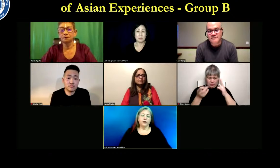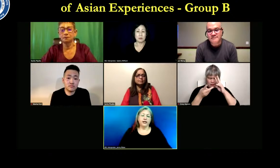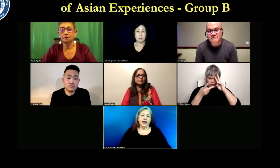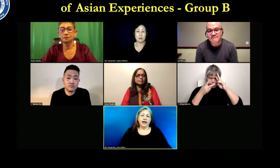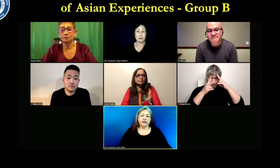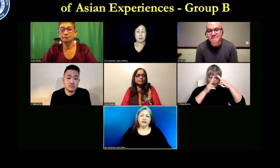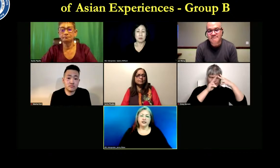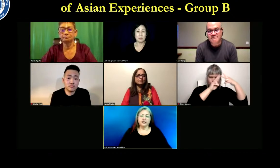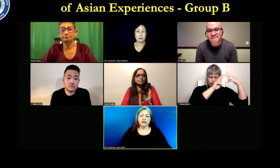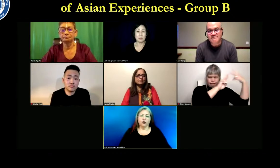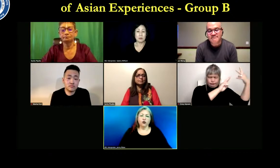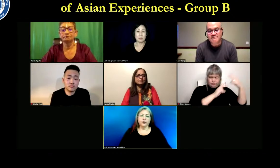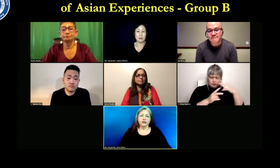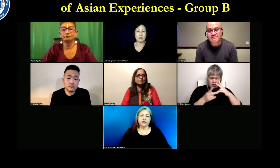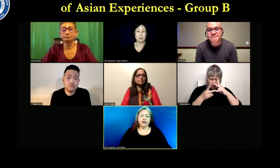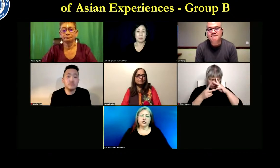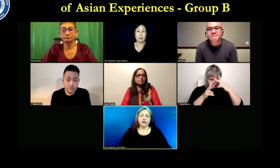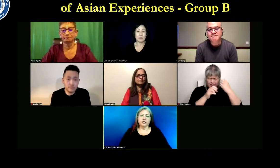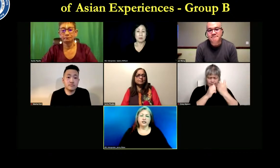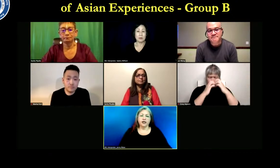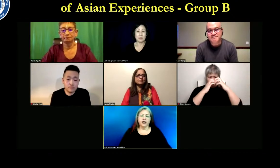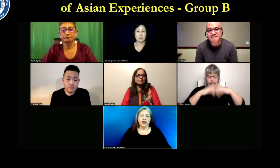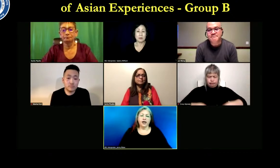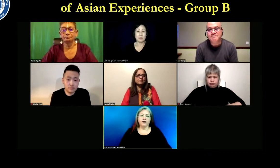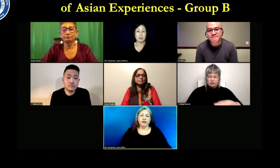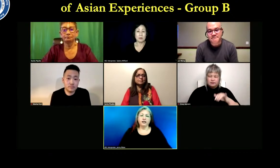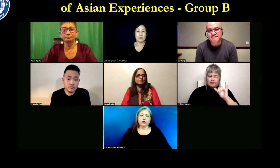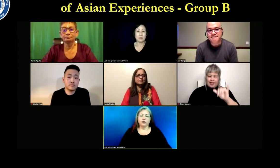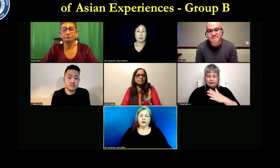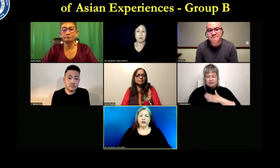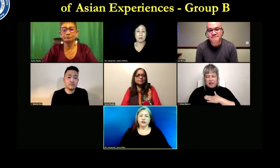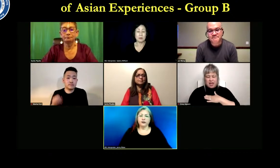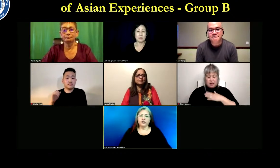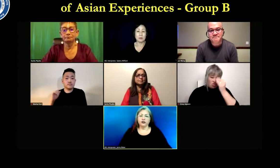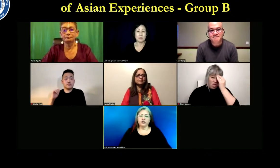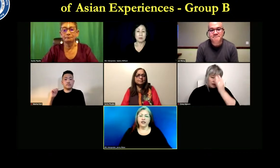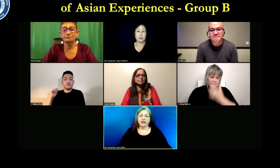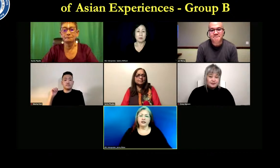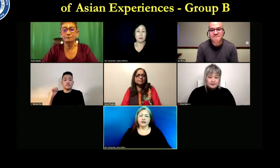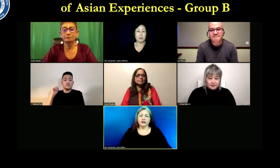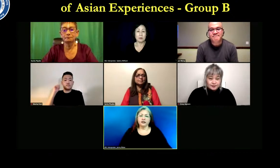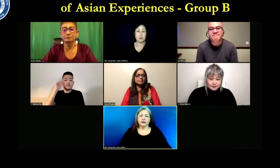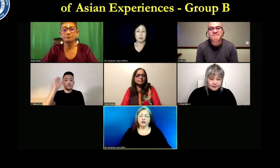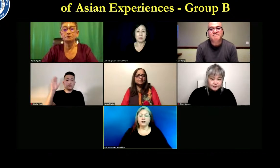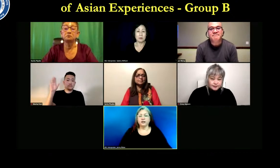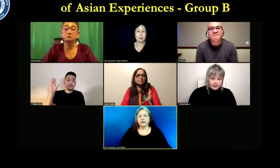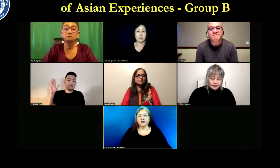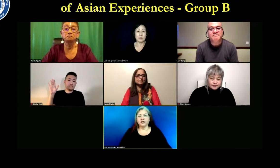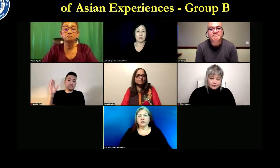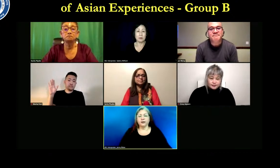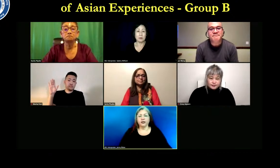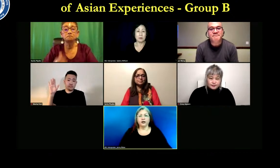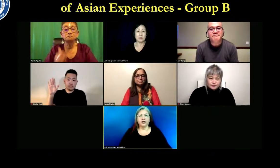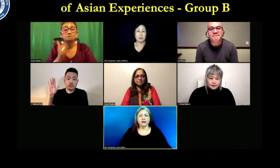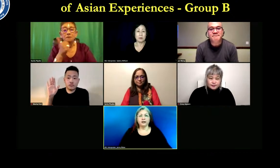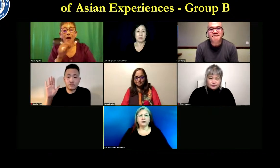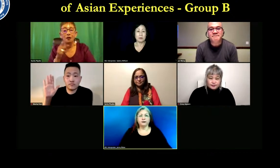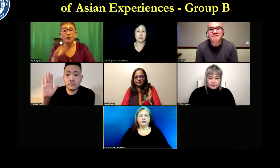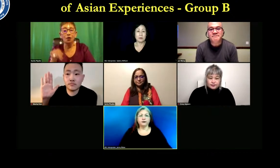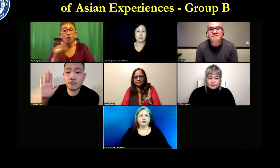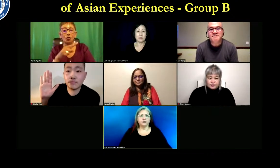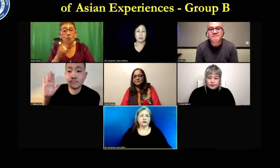history, nobody has these open discussions, everything's going to be based on misunderstandings and assumptions. That's my